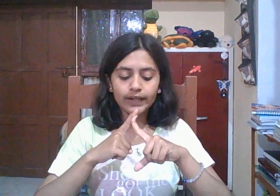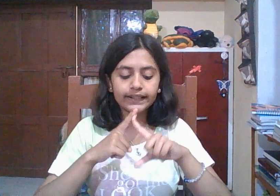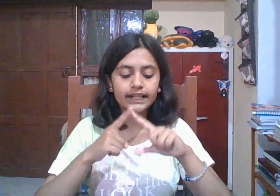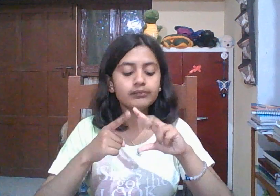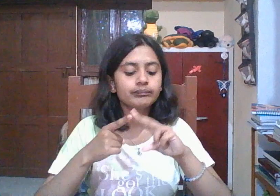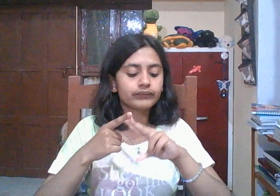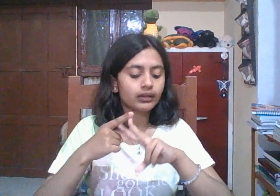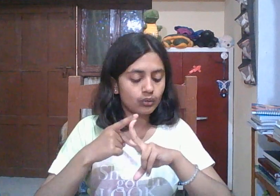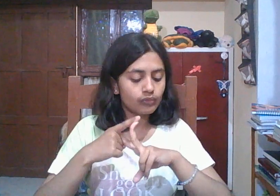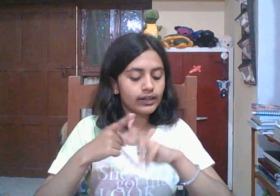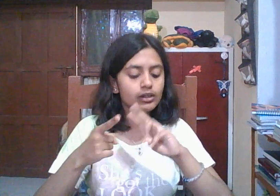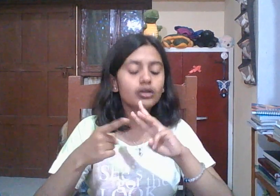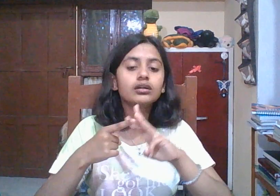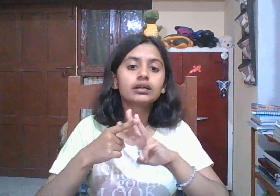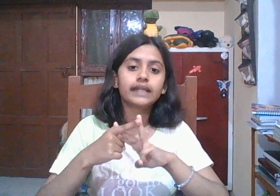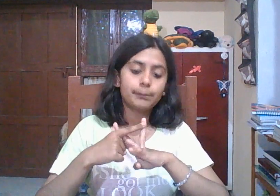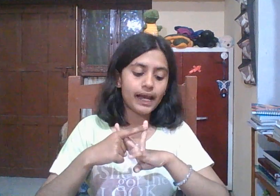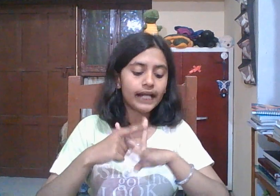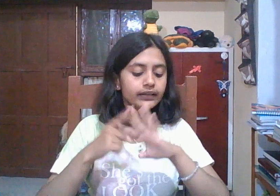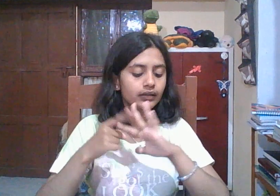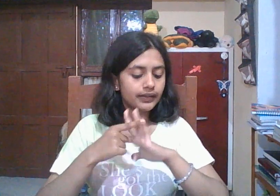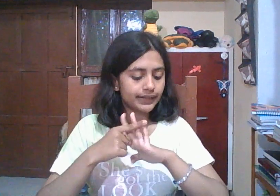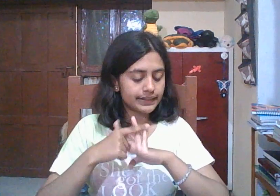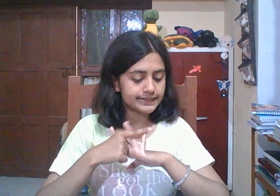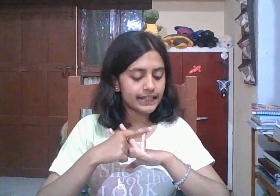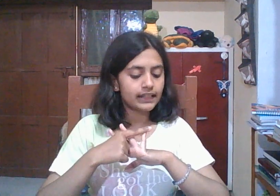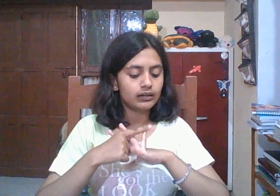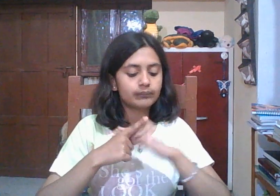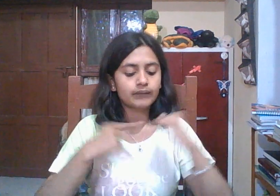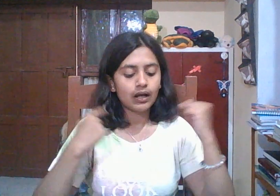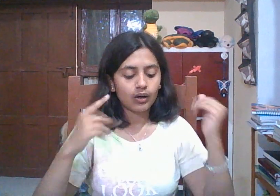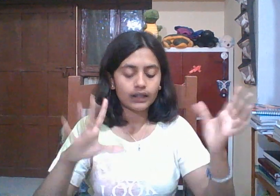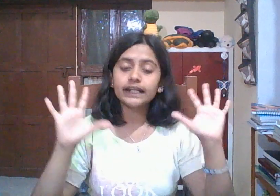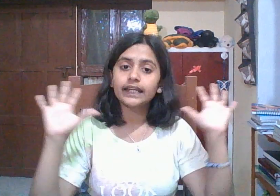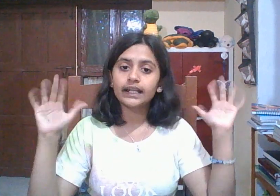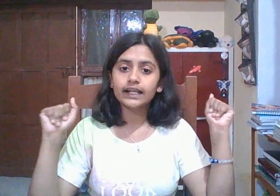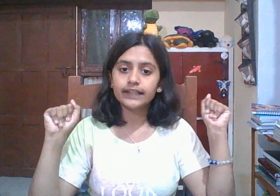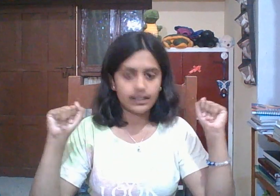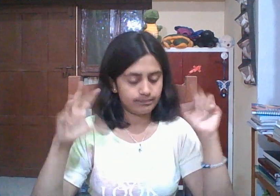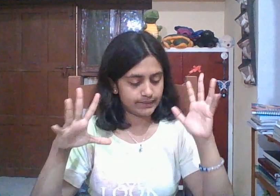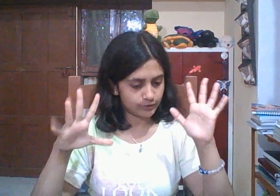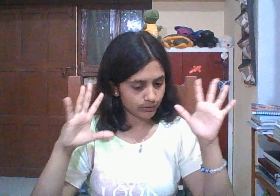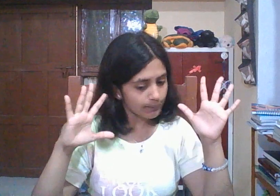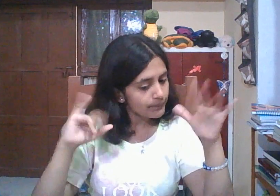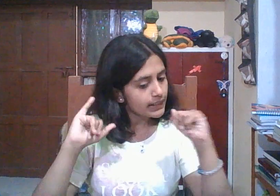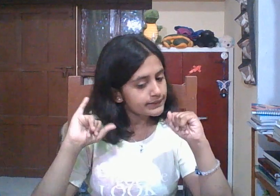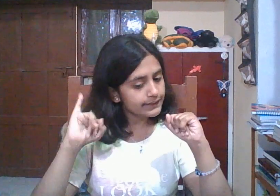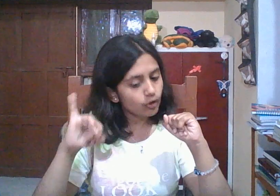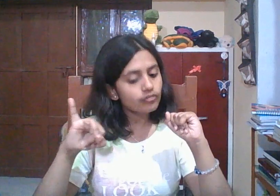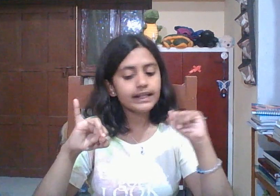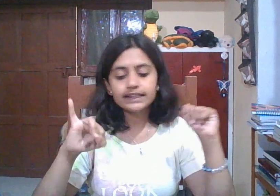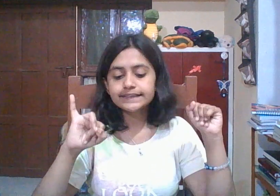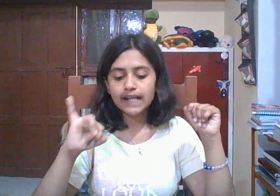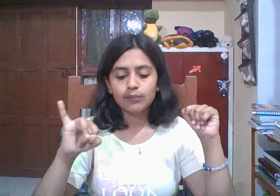dacoity, overlook, then pad, then stale. Alright, there are 10 things. Okay, sycophant is